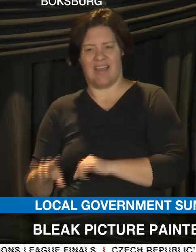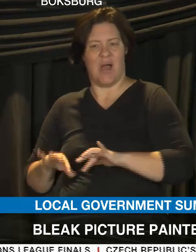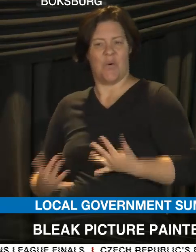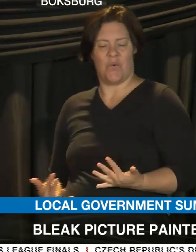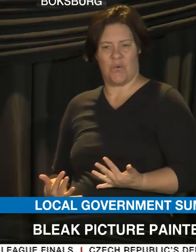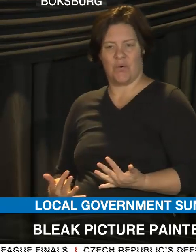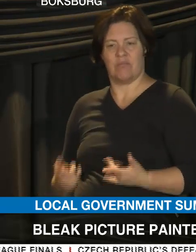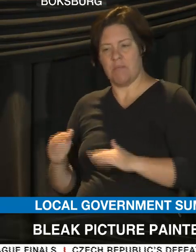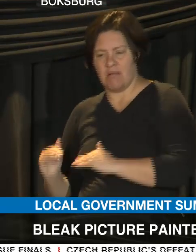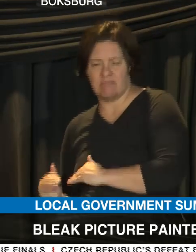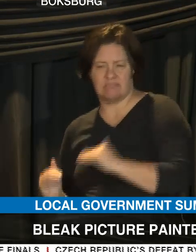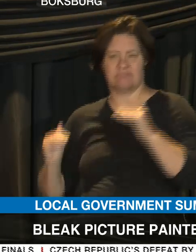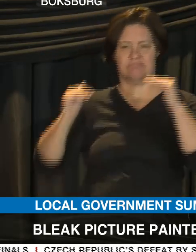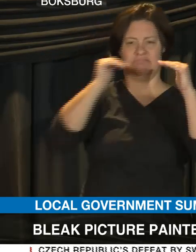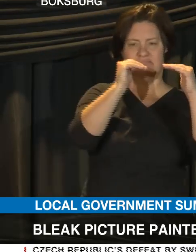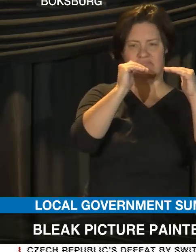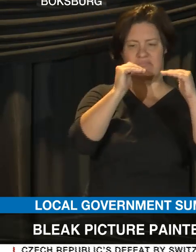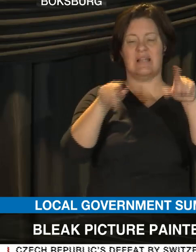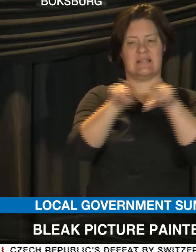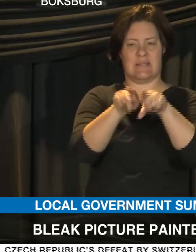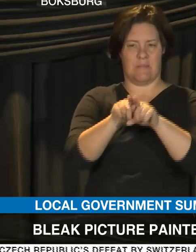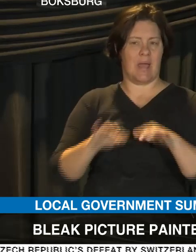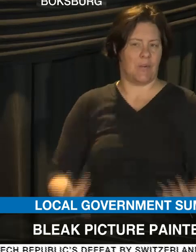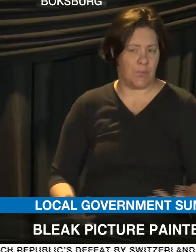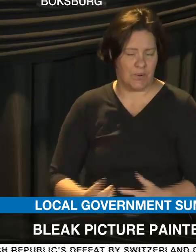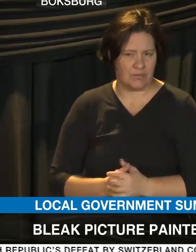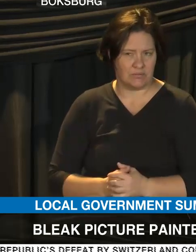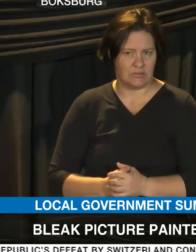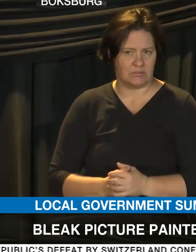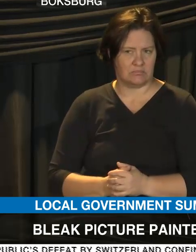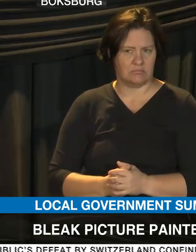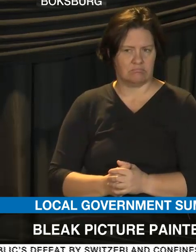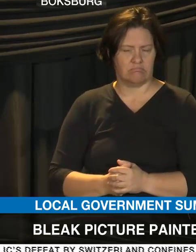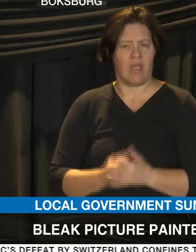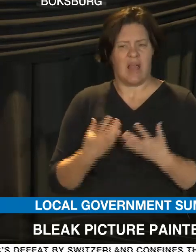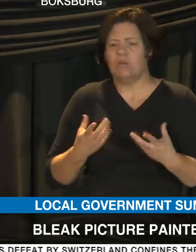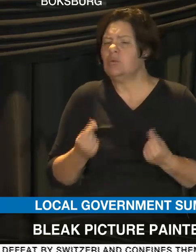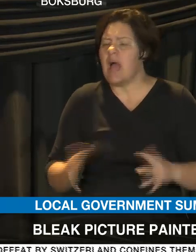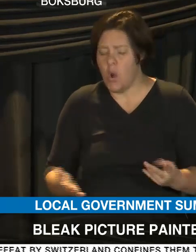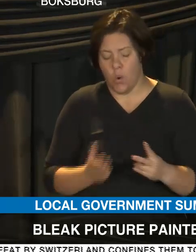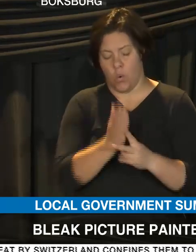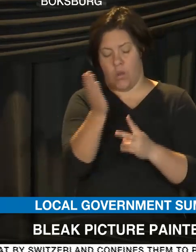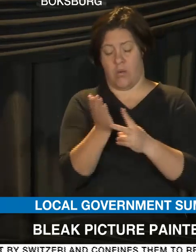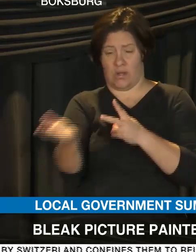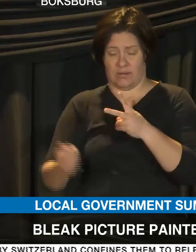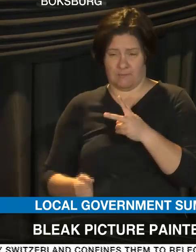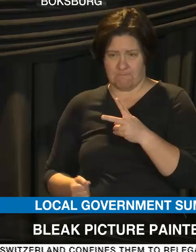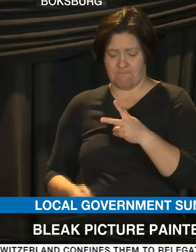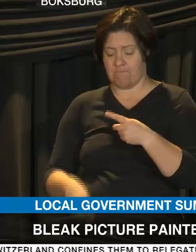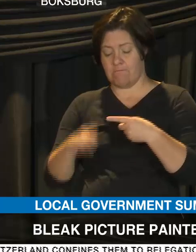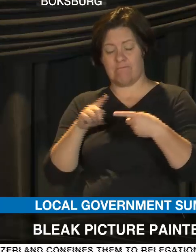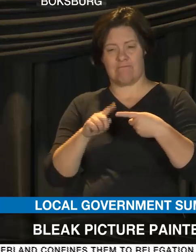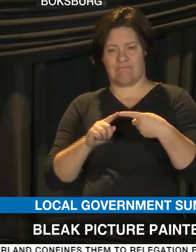get to the same level? And we can do that through 2 ways. One is to have an